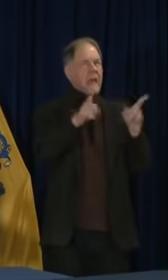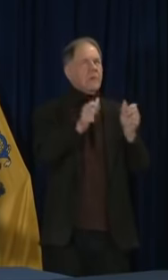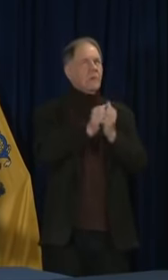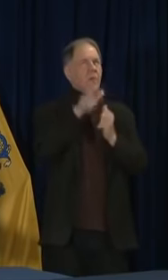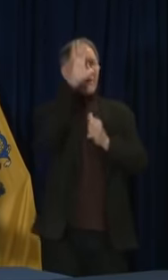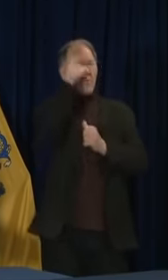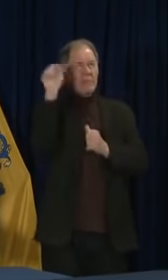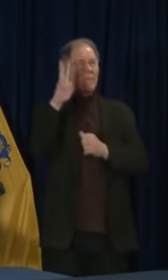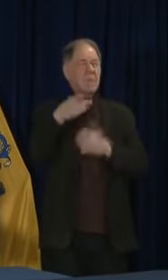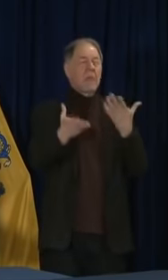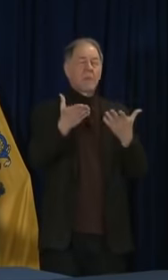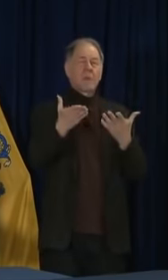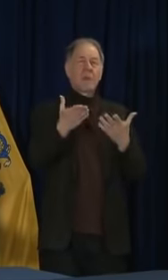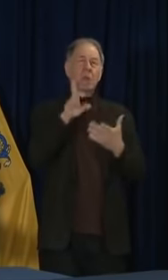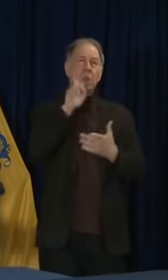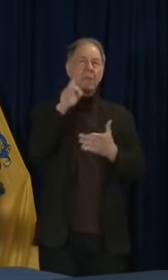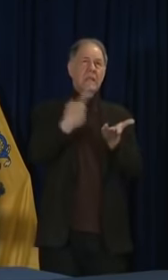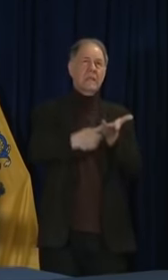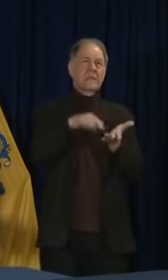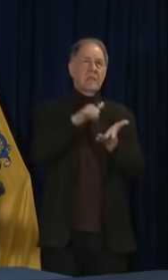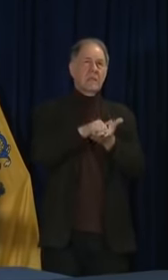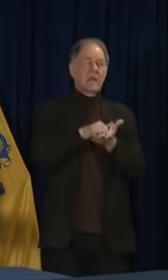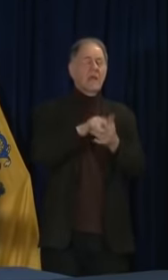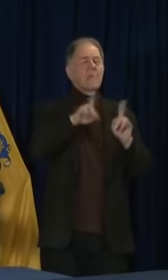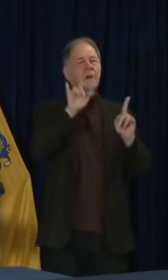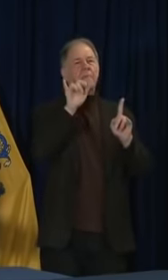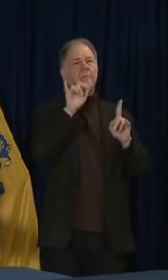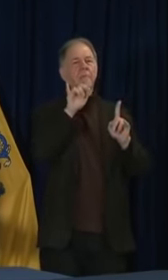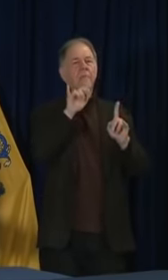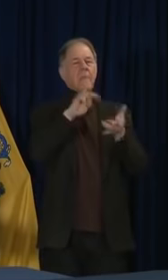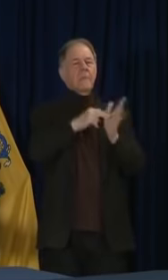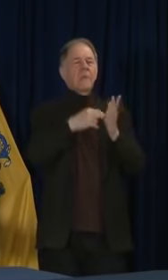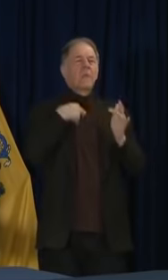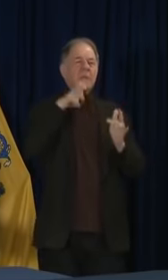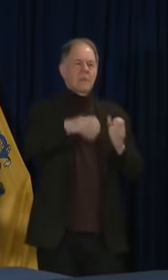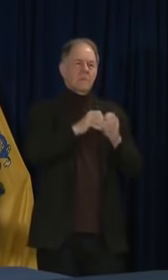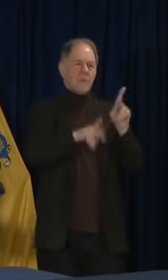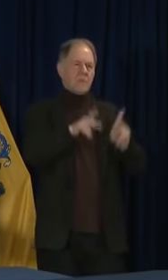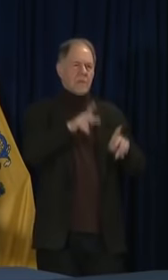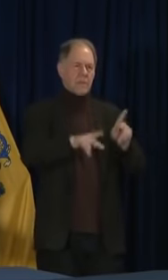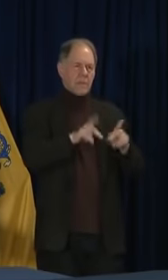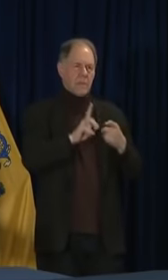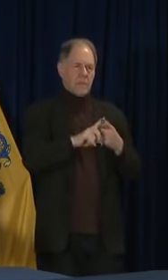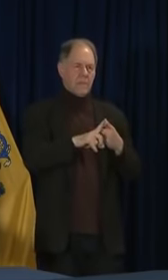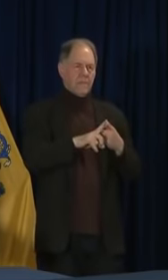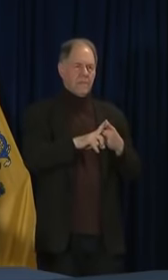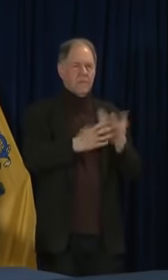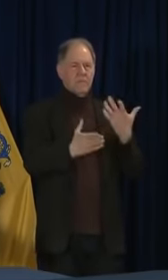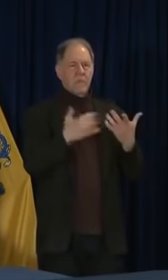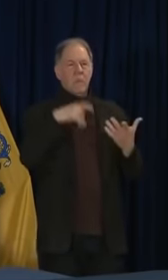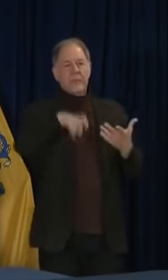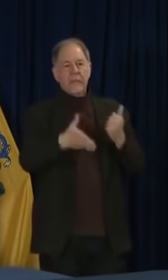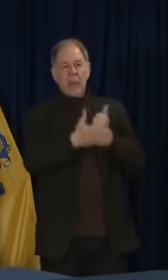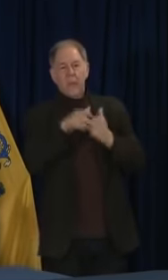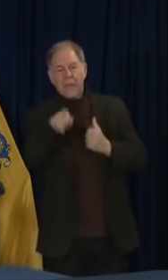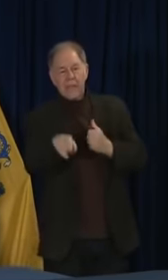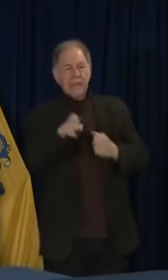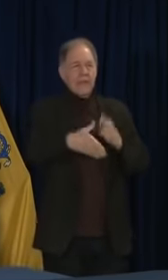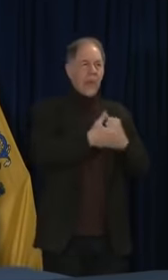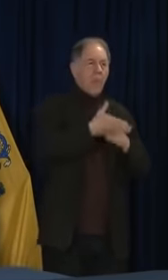It may have actually. It is certainly in the category of boots on the ground in terms of where we may need help. So